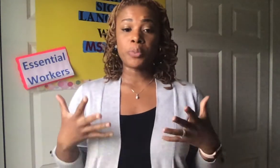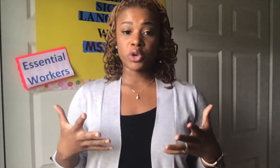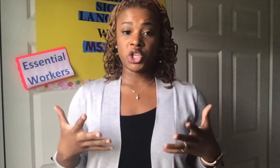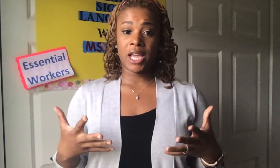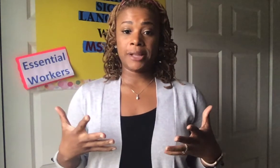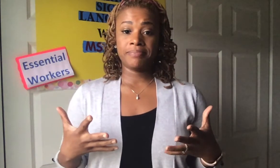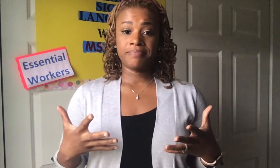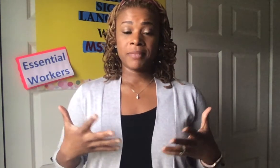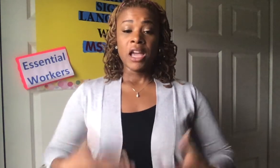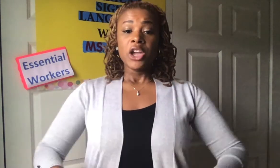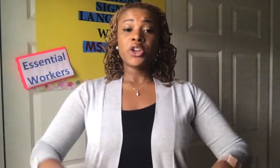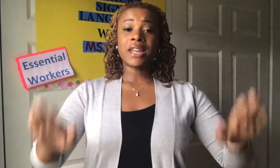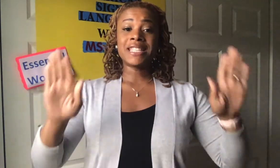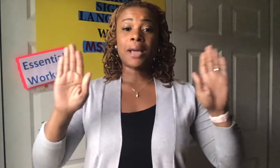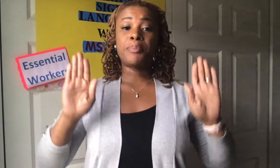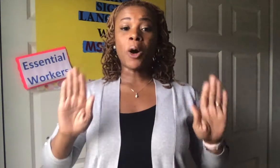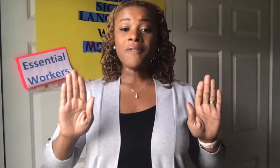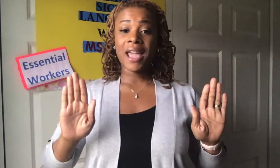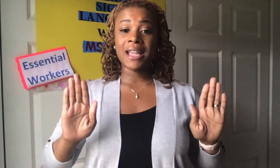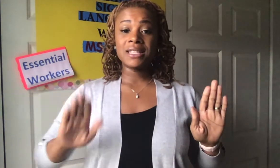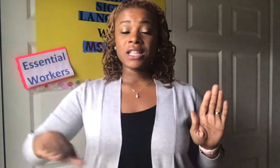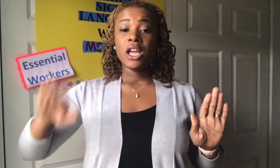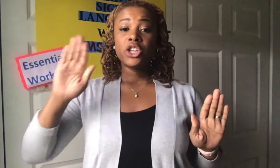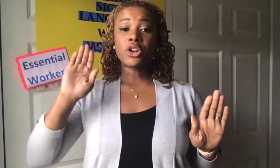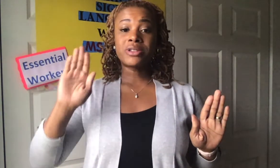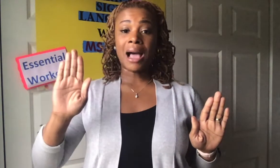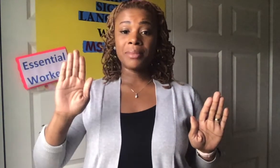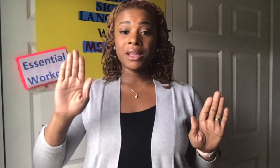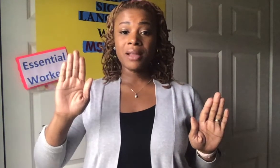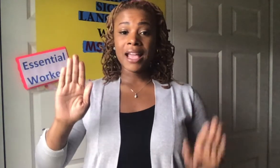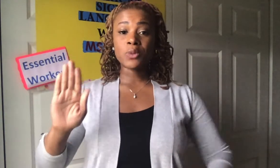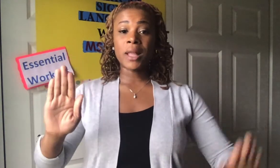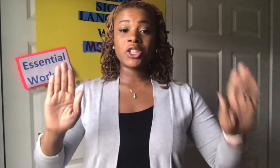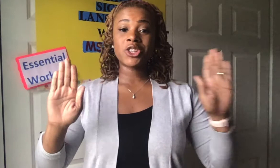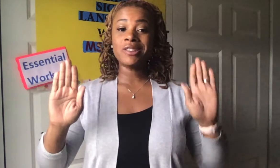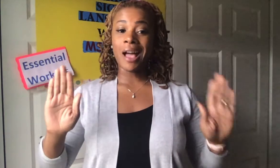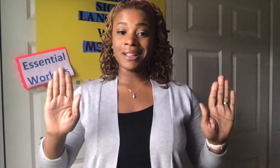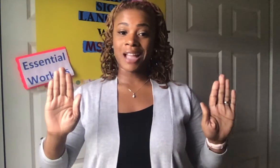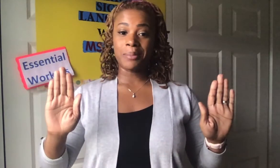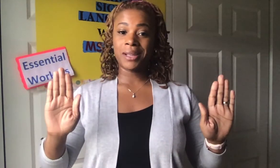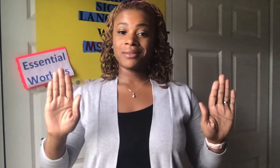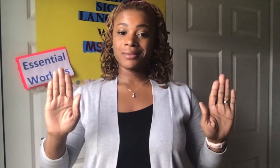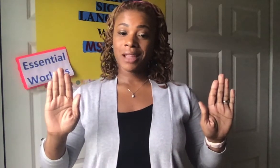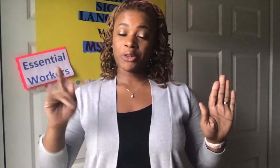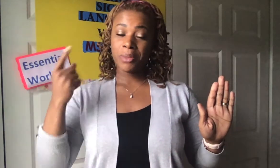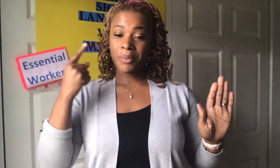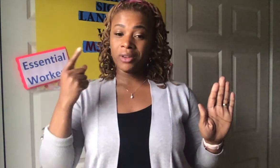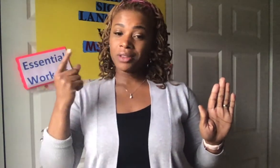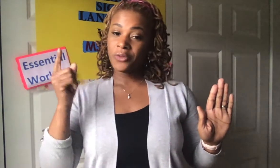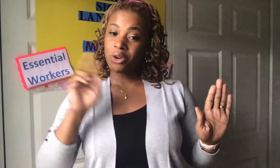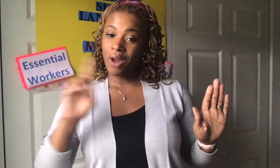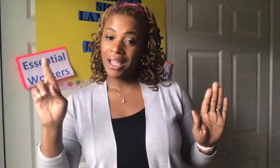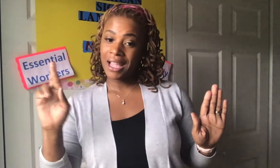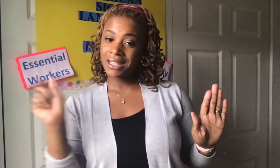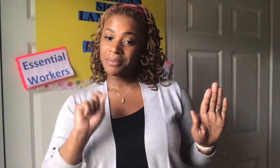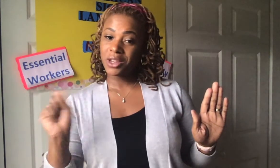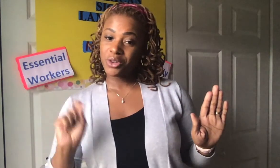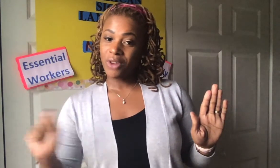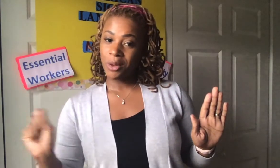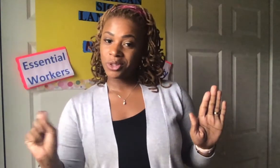appreciate. You're going to take both hands, your dominant as well as your non-dominant. And remember, if you're right-handed, meaning you write with your right